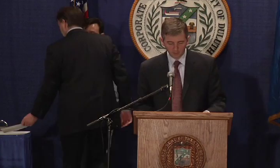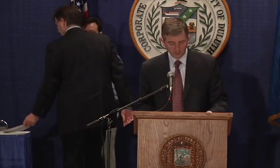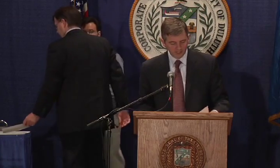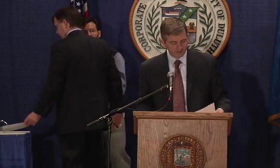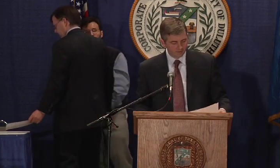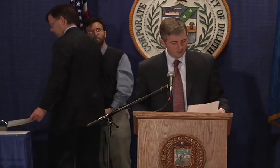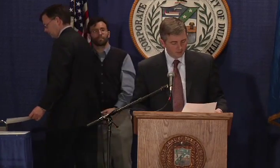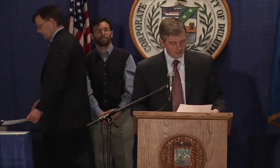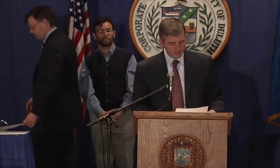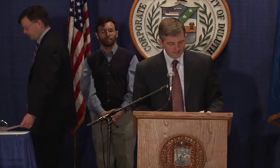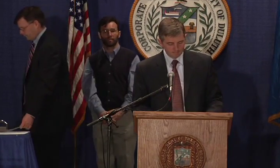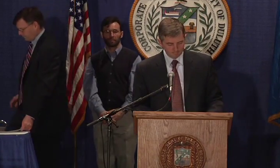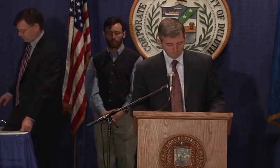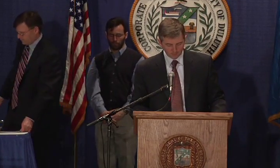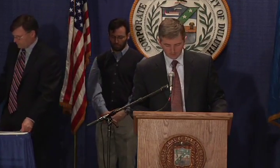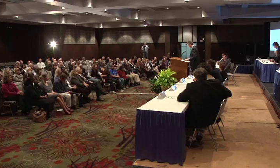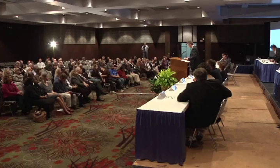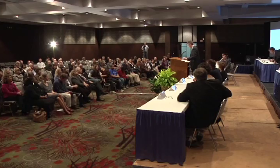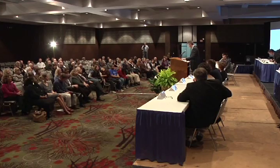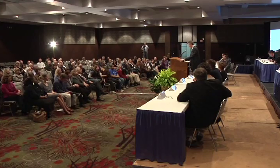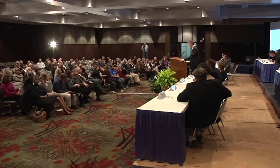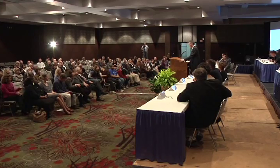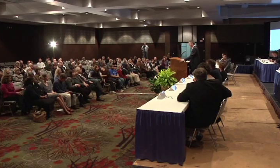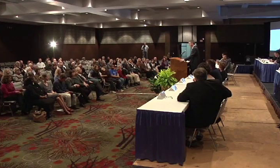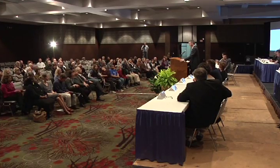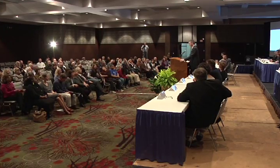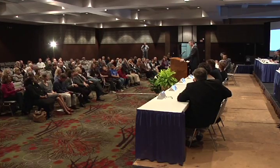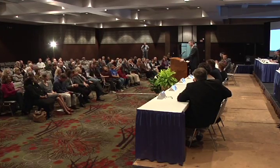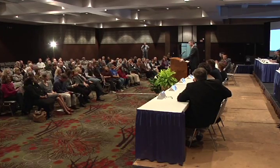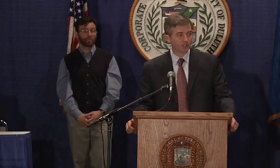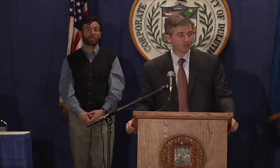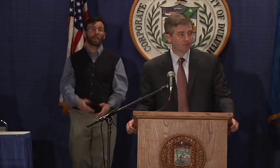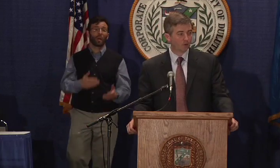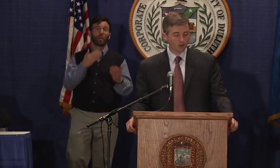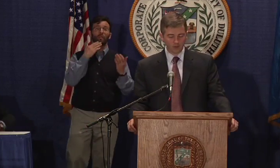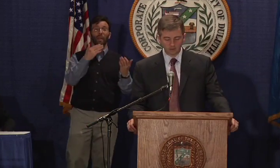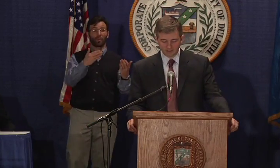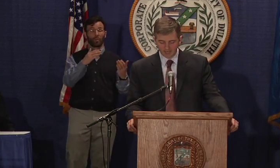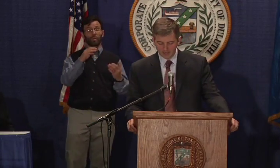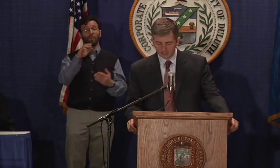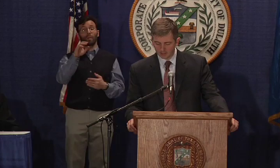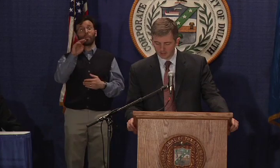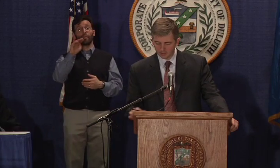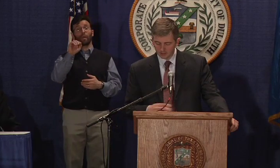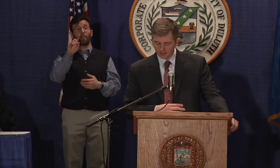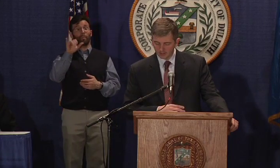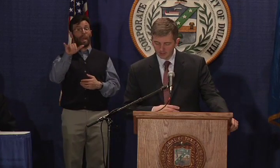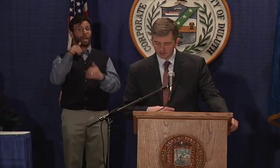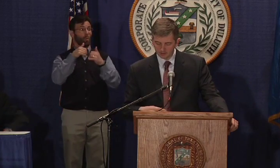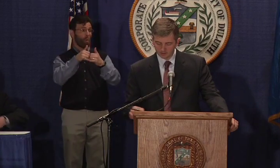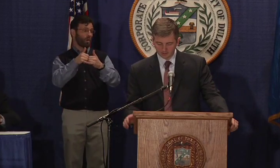Thank you very much, Dave. The Maddy Award is a recognition for outstanding